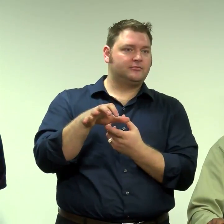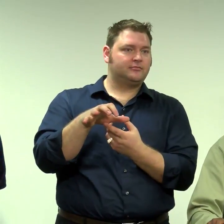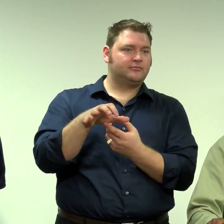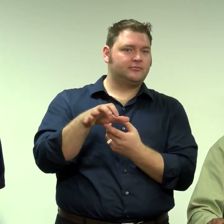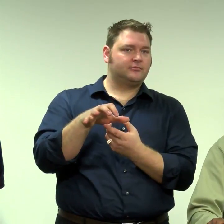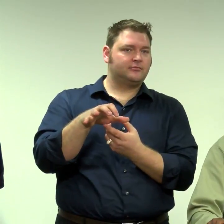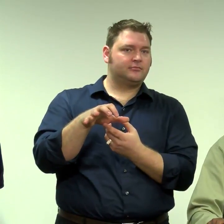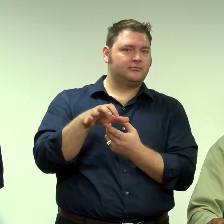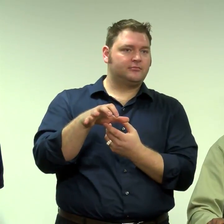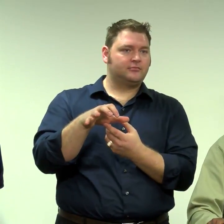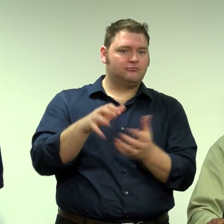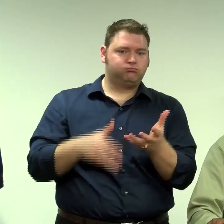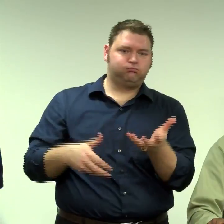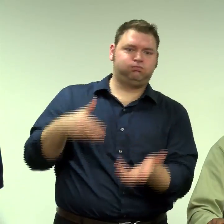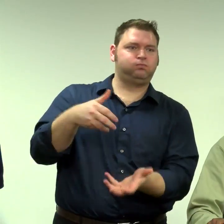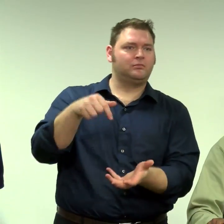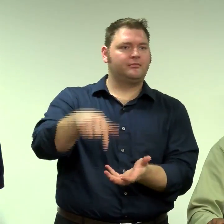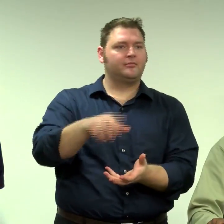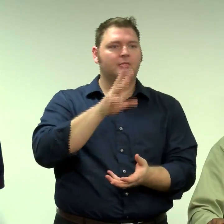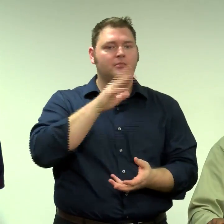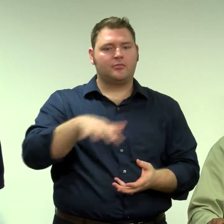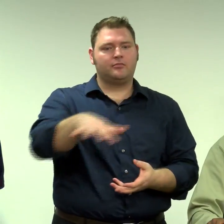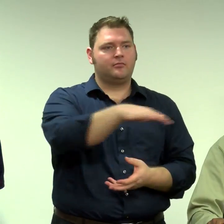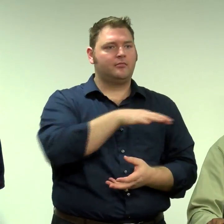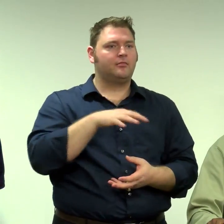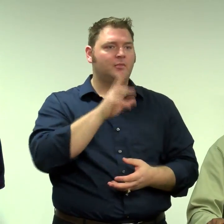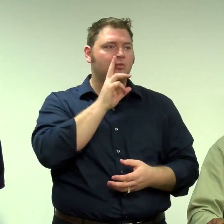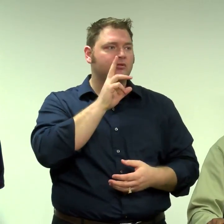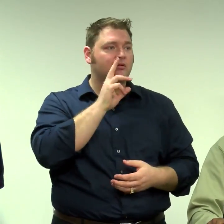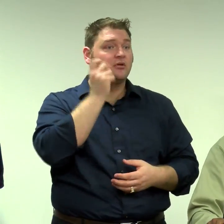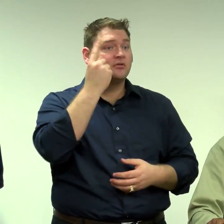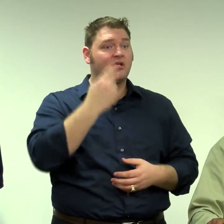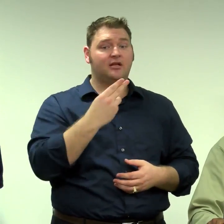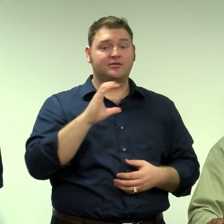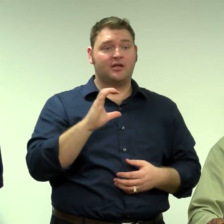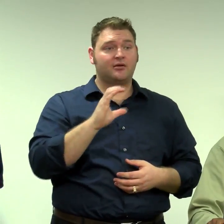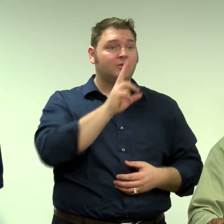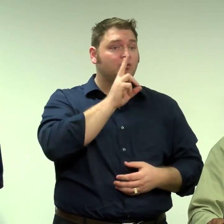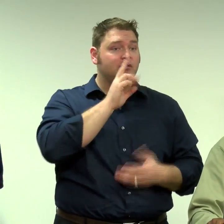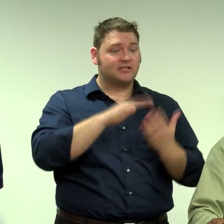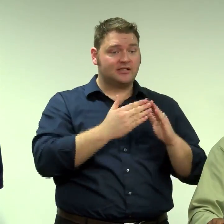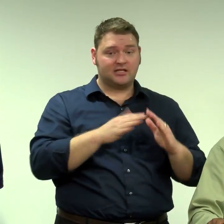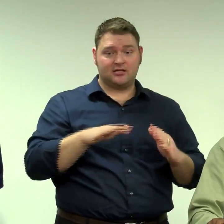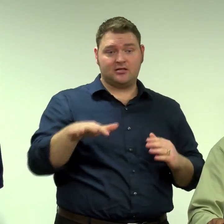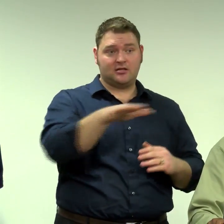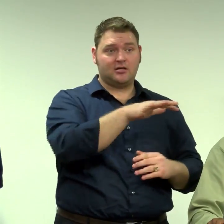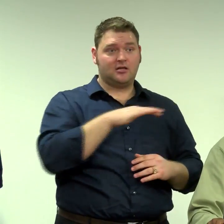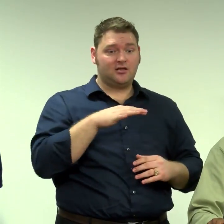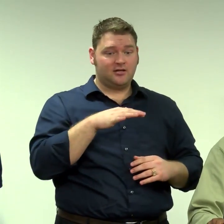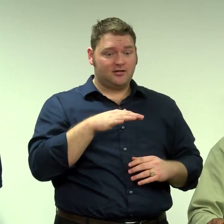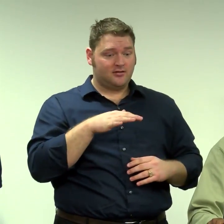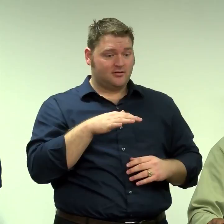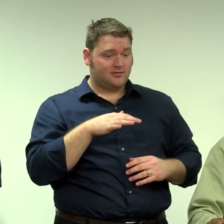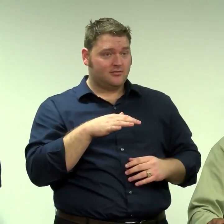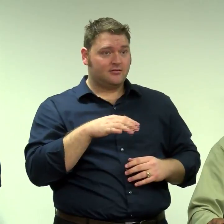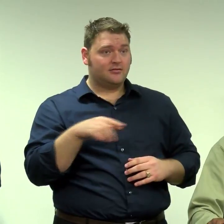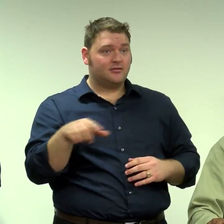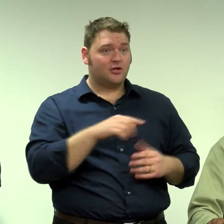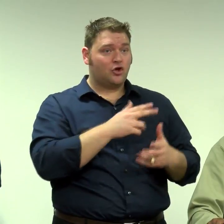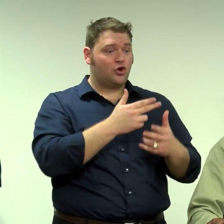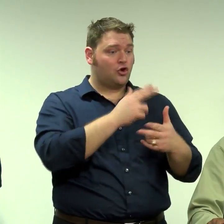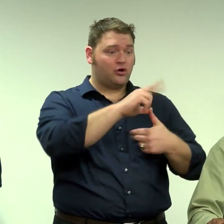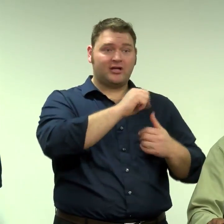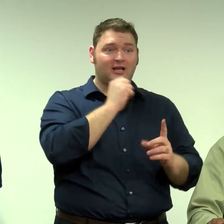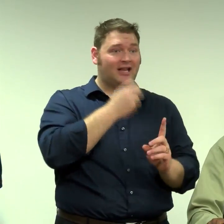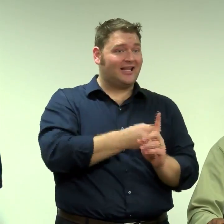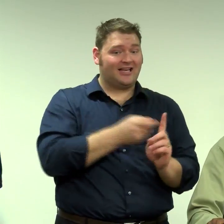on the city of Houston. But the city of Houston, Harris County, was not hit by the hurricane.